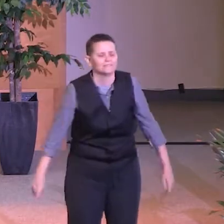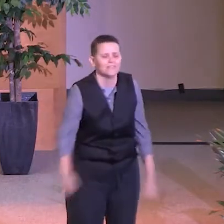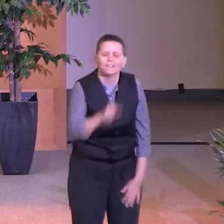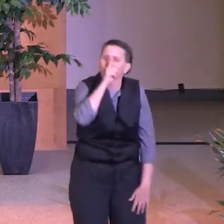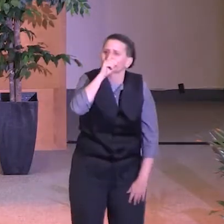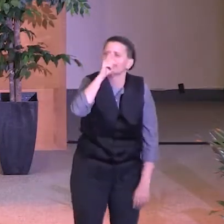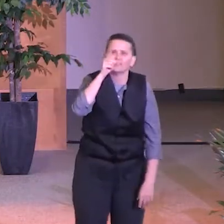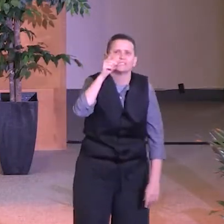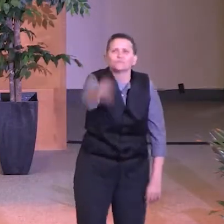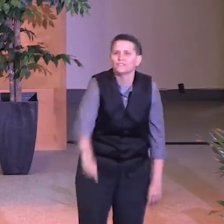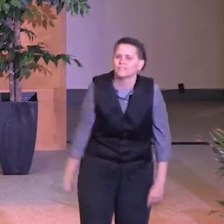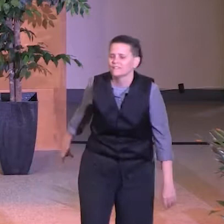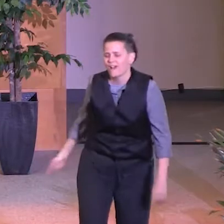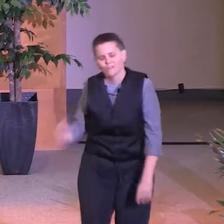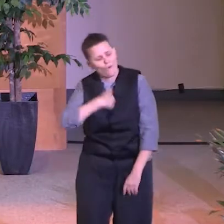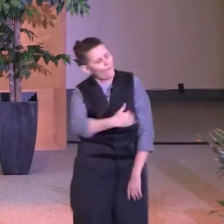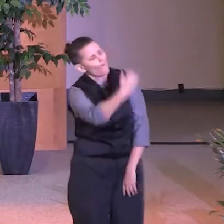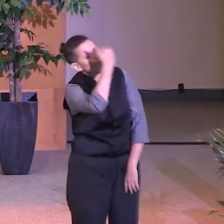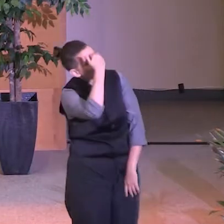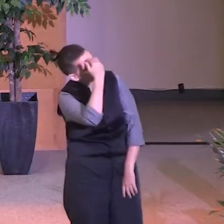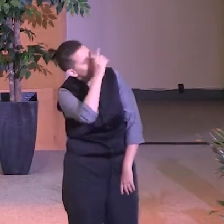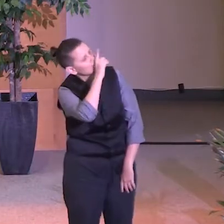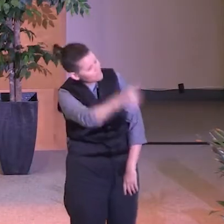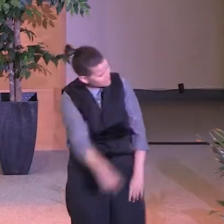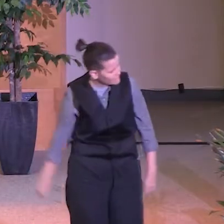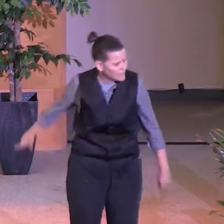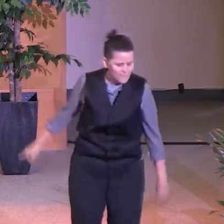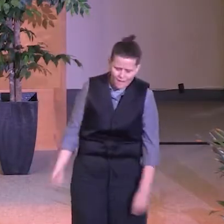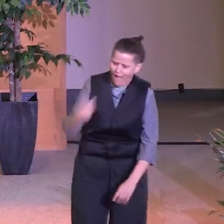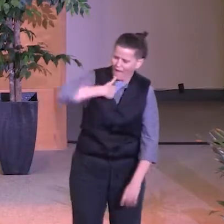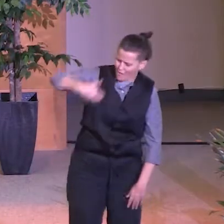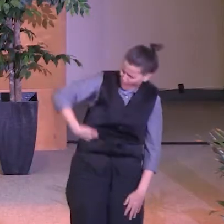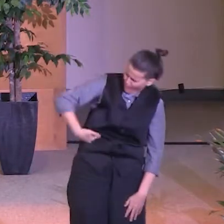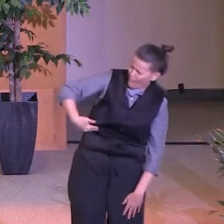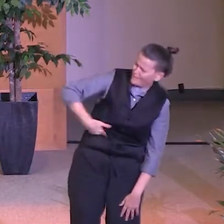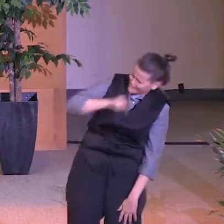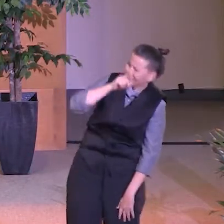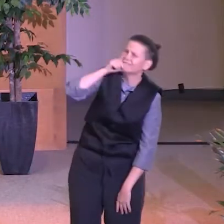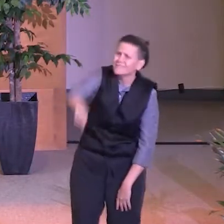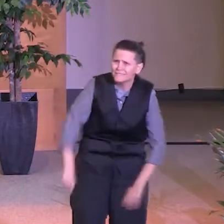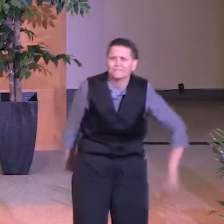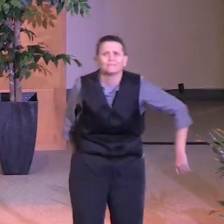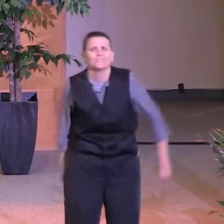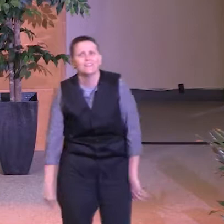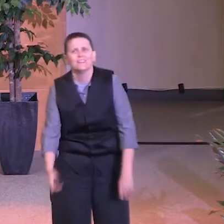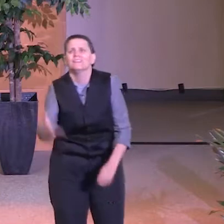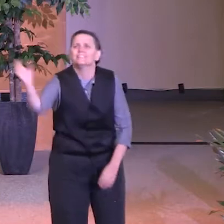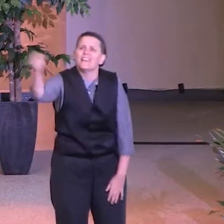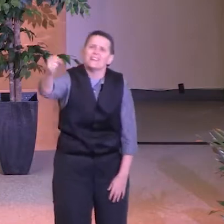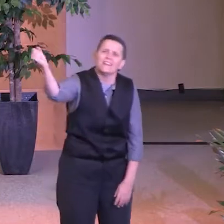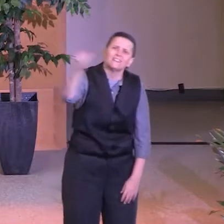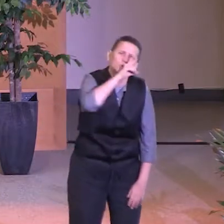it's real. Yes, it's real. I know it is. I know it is. I know it is. I know it is.